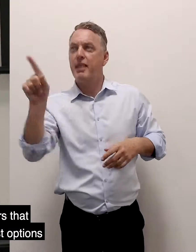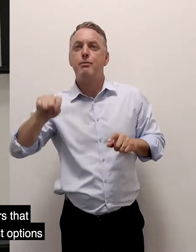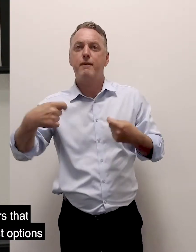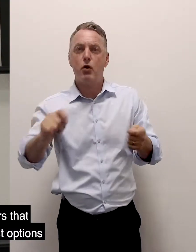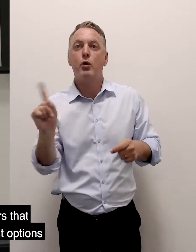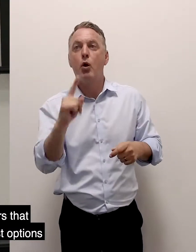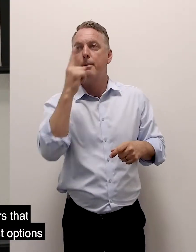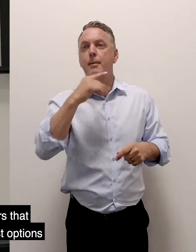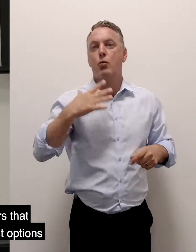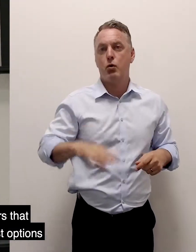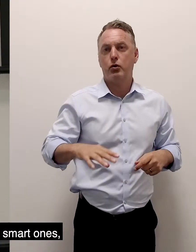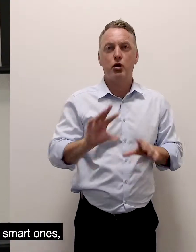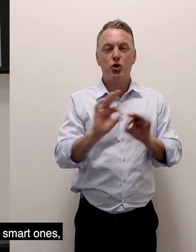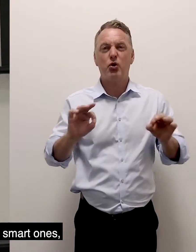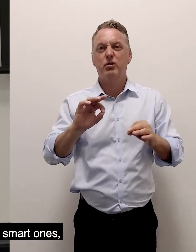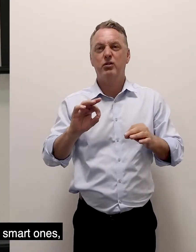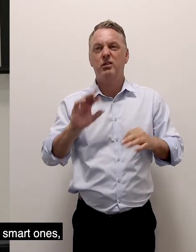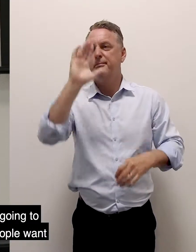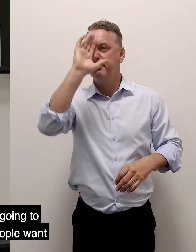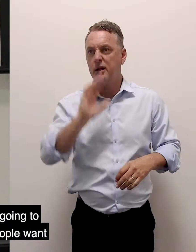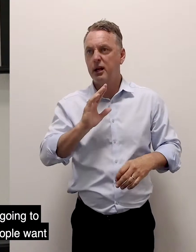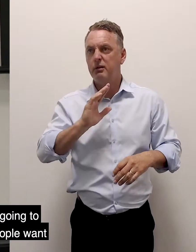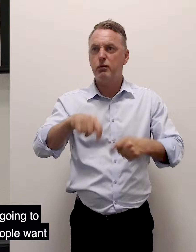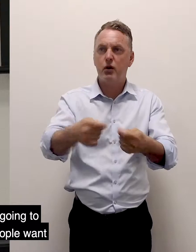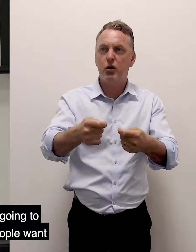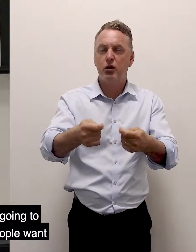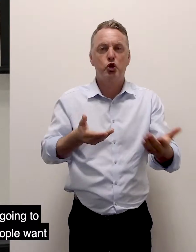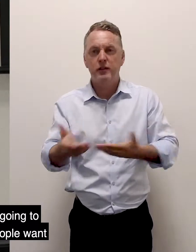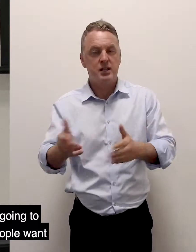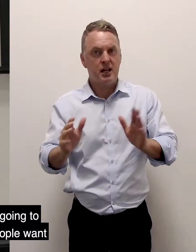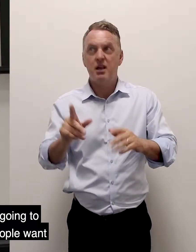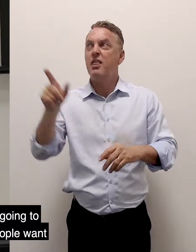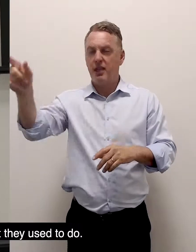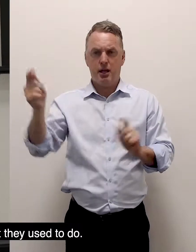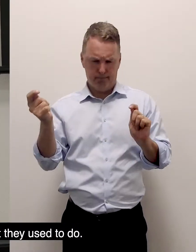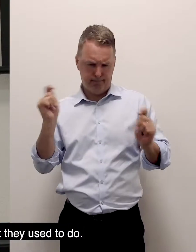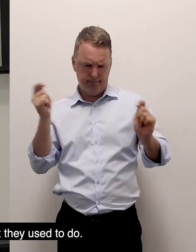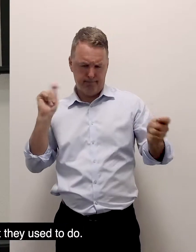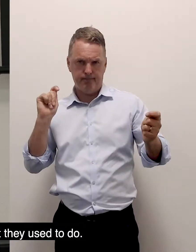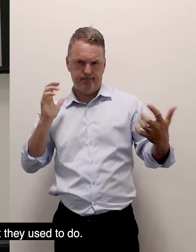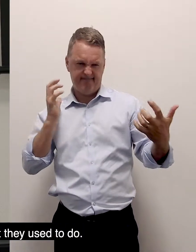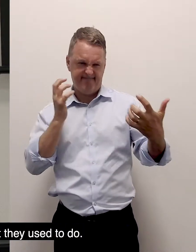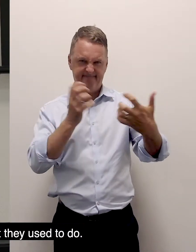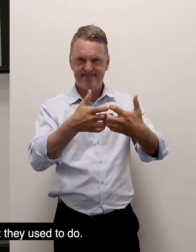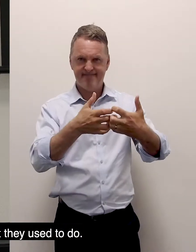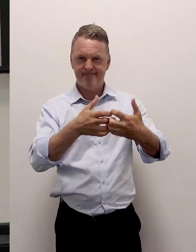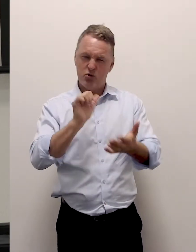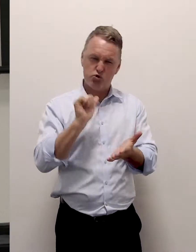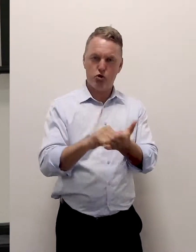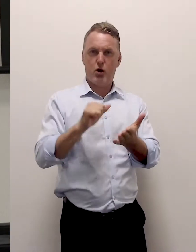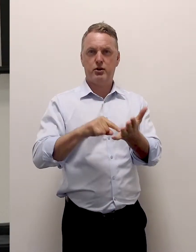The providers that provide the best options are going to be the smart ones, because they're going to provide what people want rather than just do what they used to